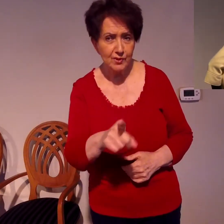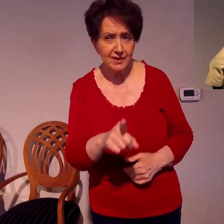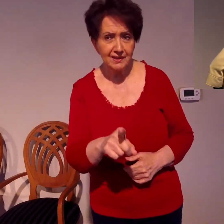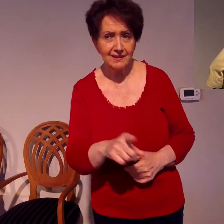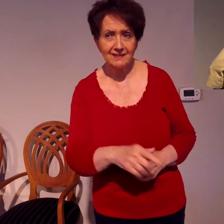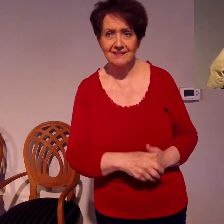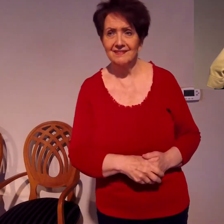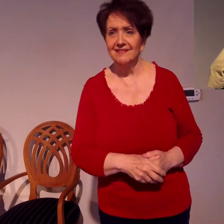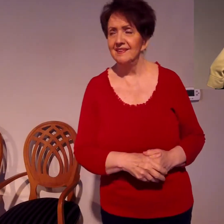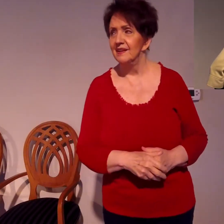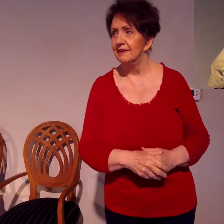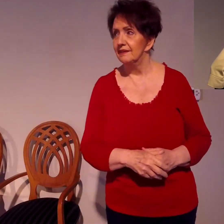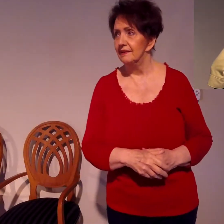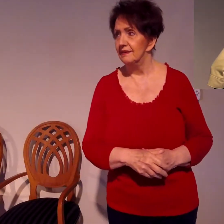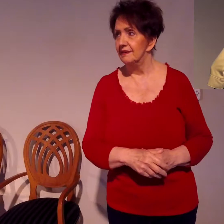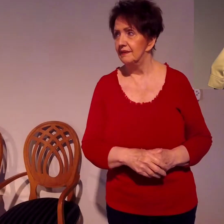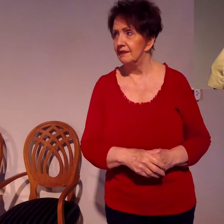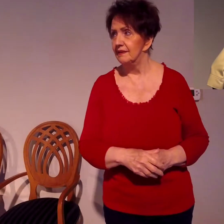truly